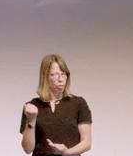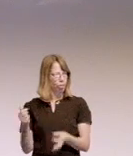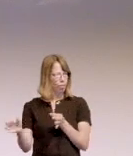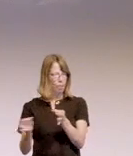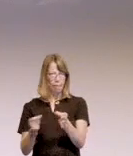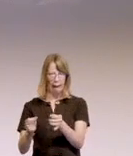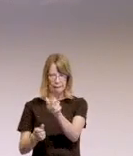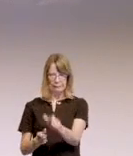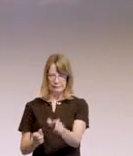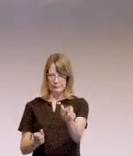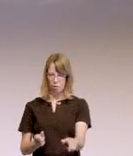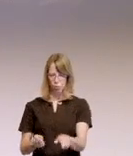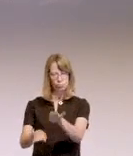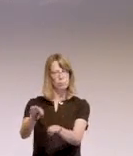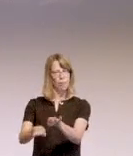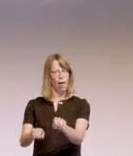there.